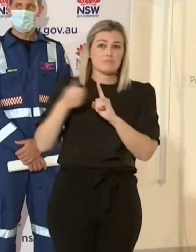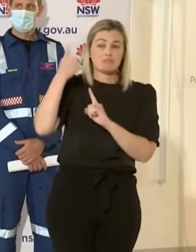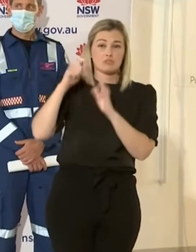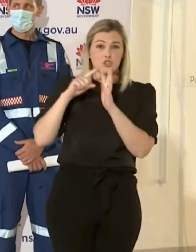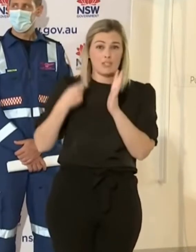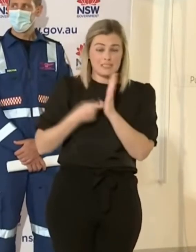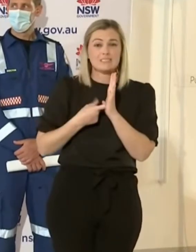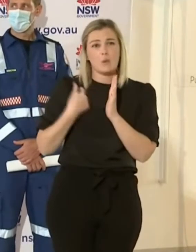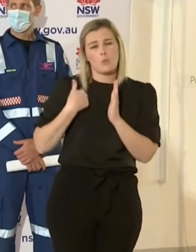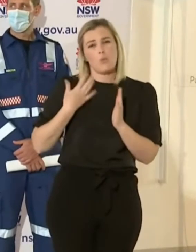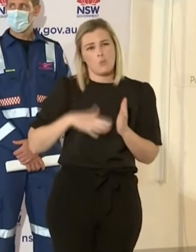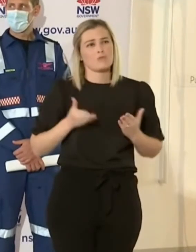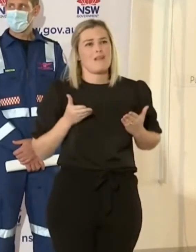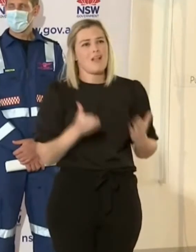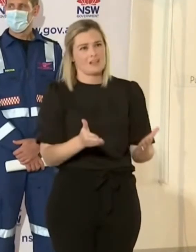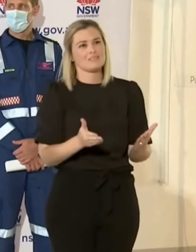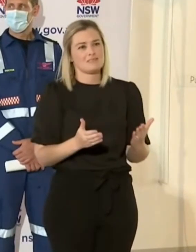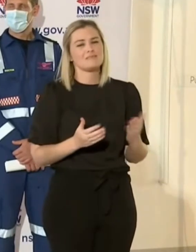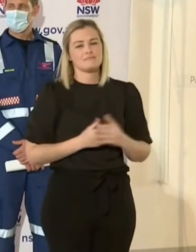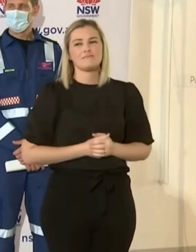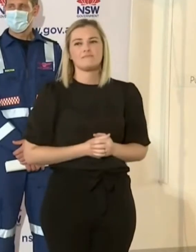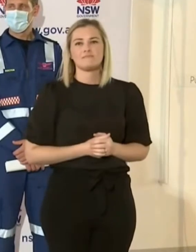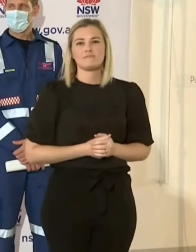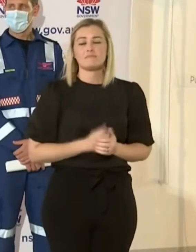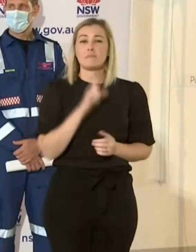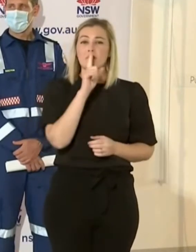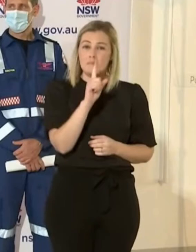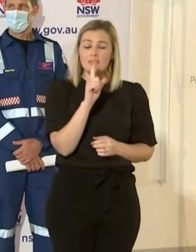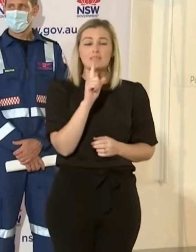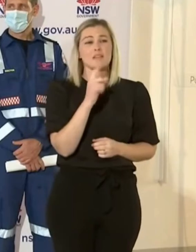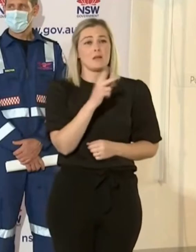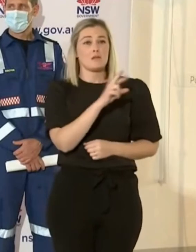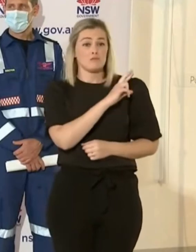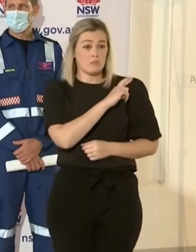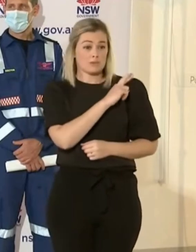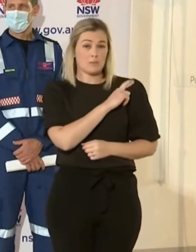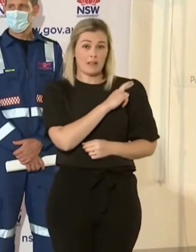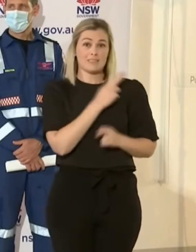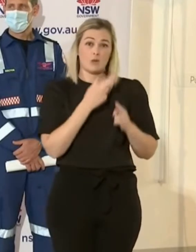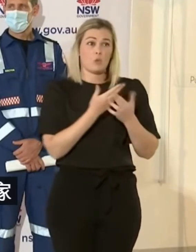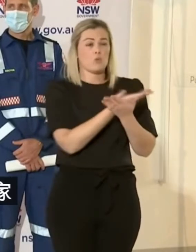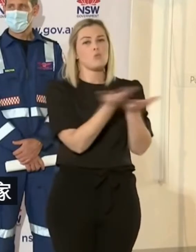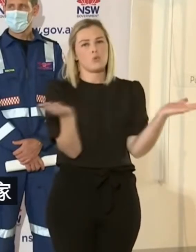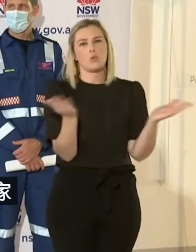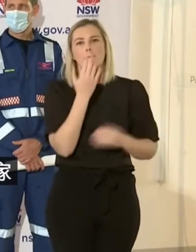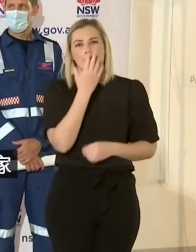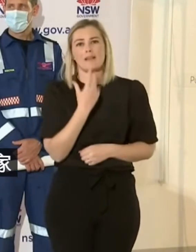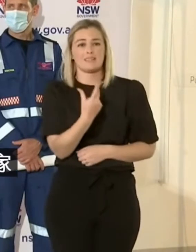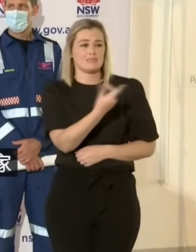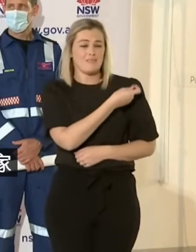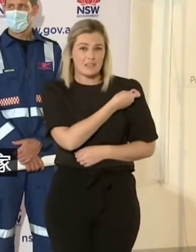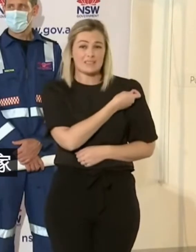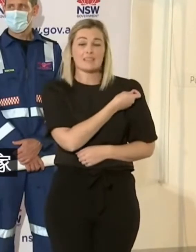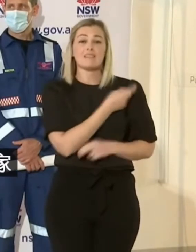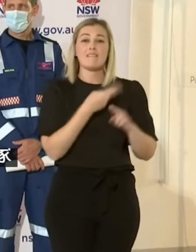where we can get to. But I think the responsibility for all of us is to say, go and get vaccinated, try and get the numbers up, and give our epidemiologists, give the